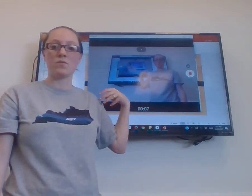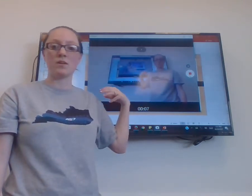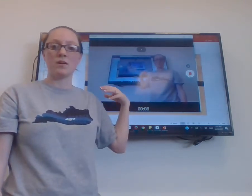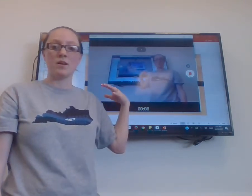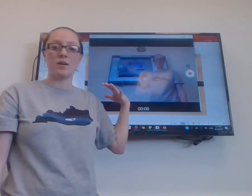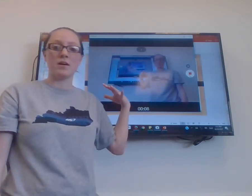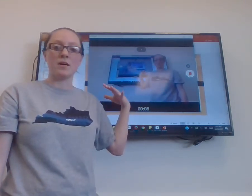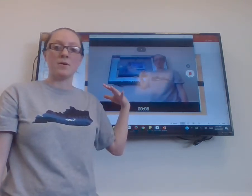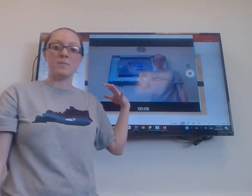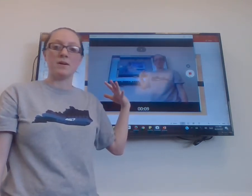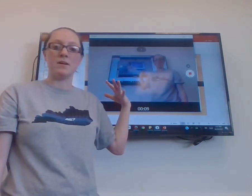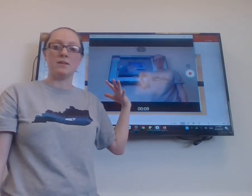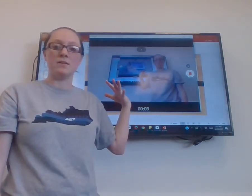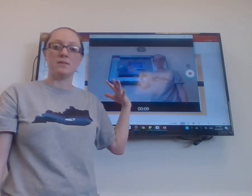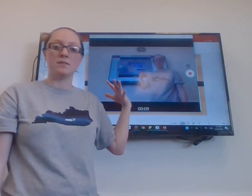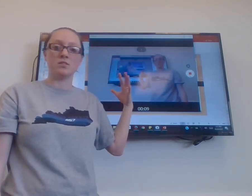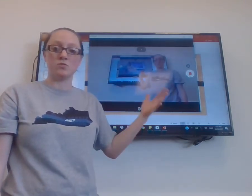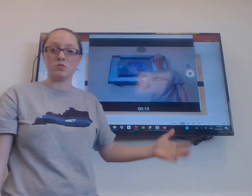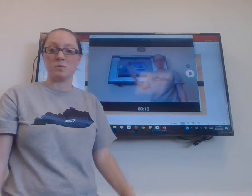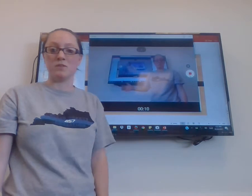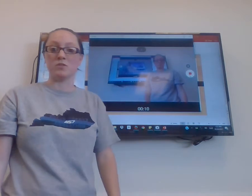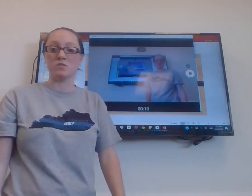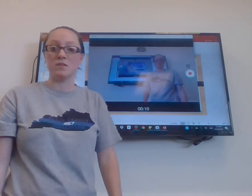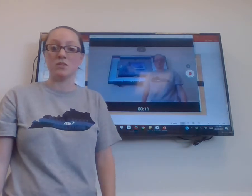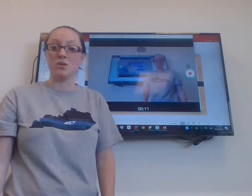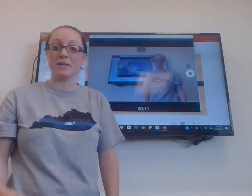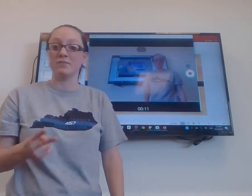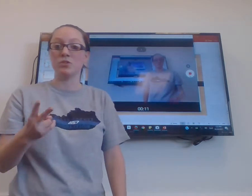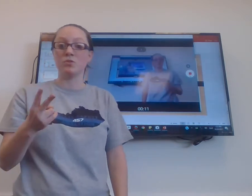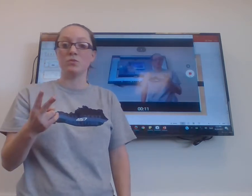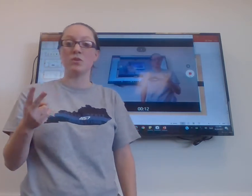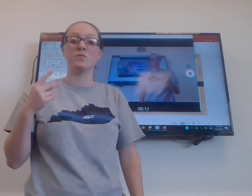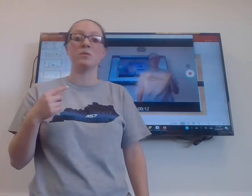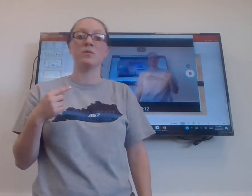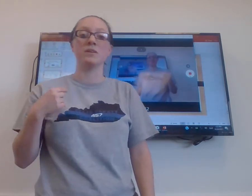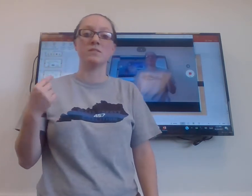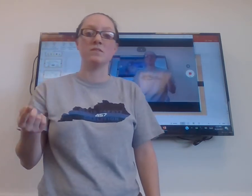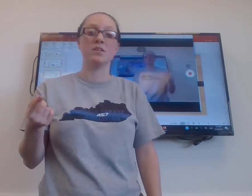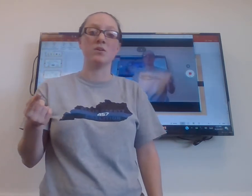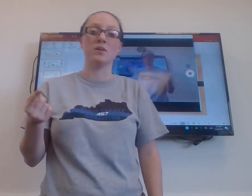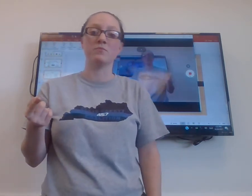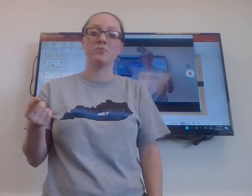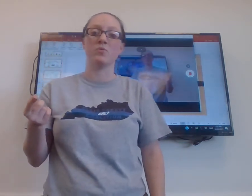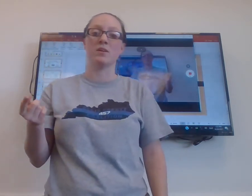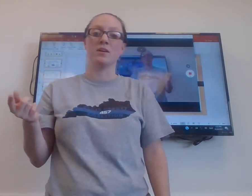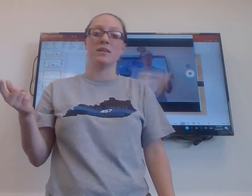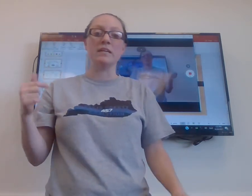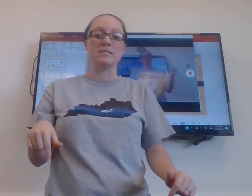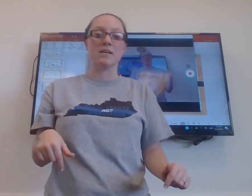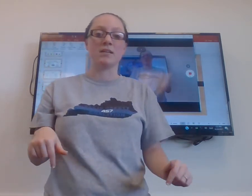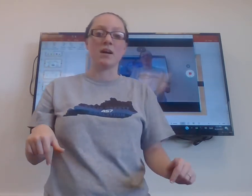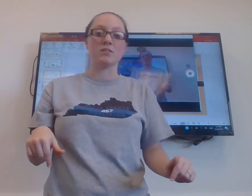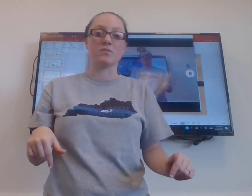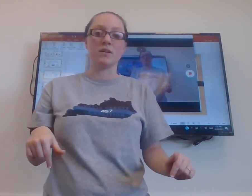it, and this will just be the first video out of two. Hopefully we'll get some video up for inside the class for next